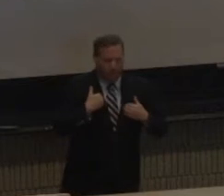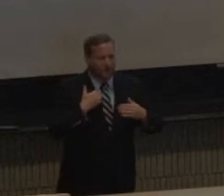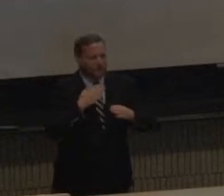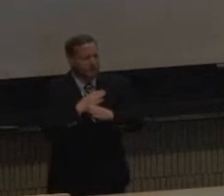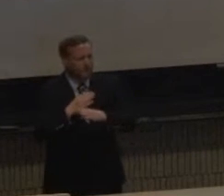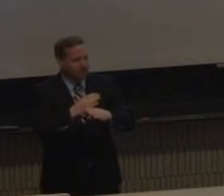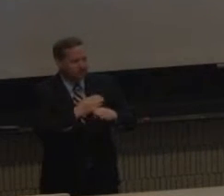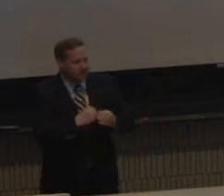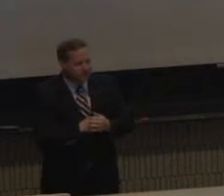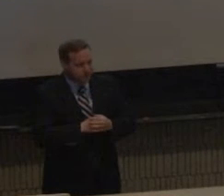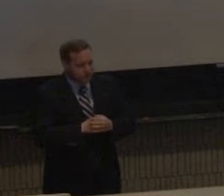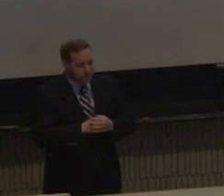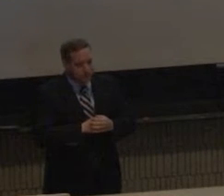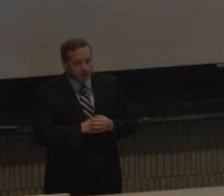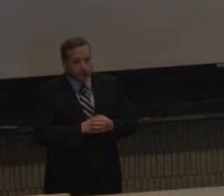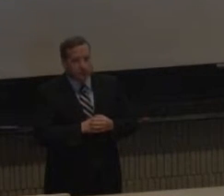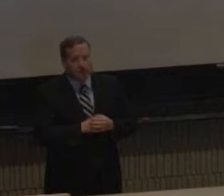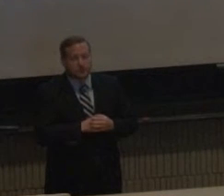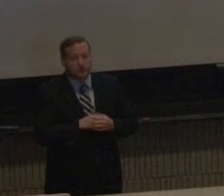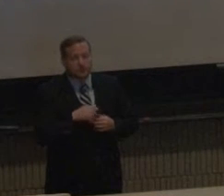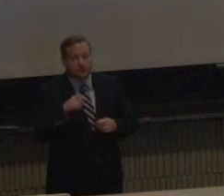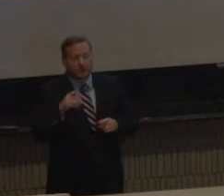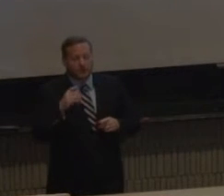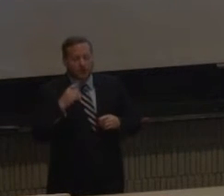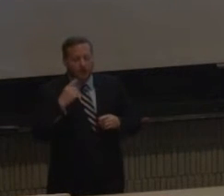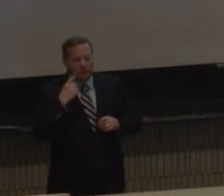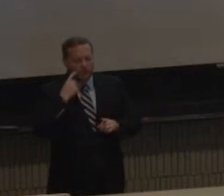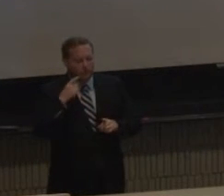with people, having a job. Those barriers are tremendous.